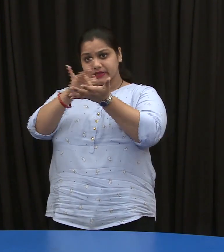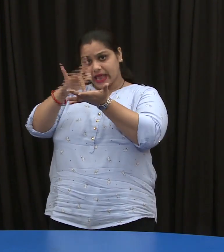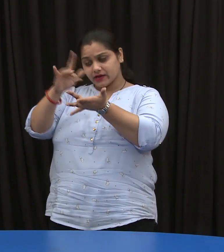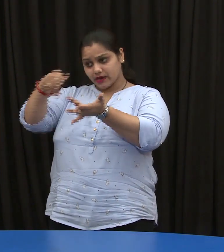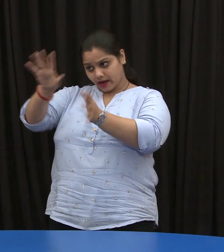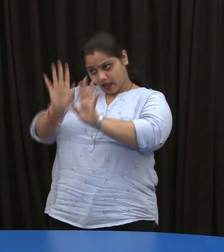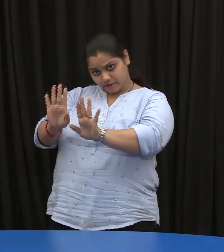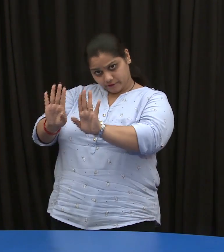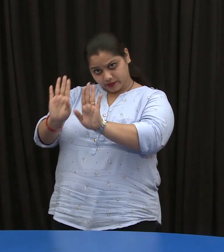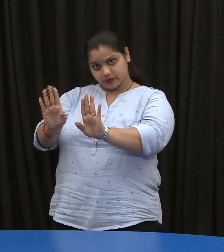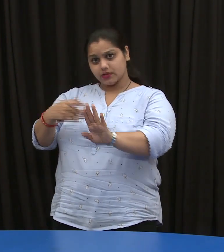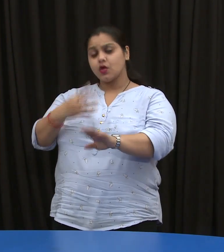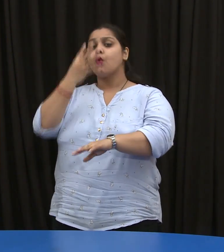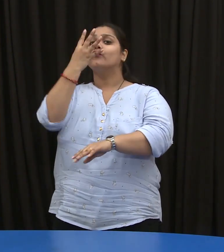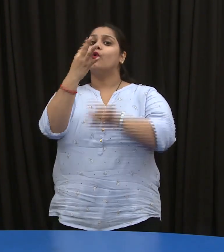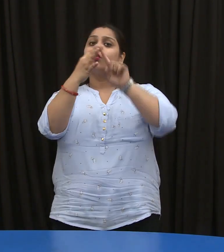It has 4 options.